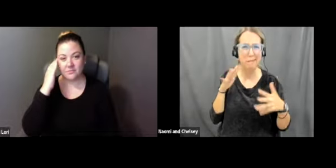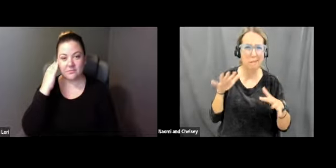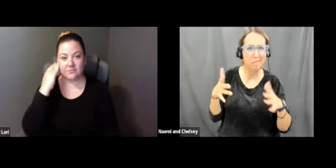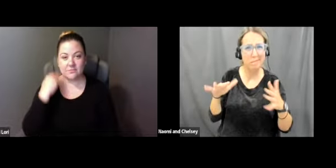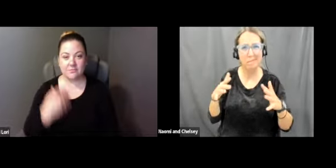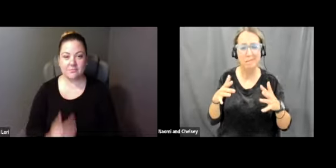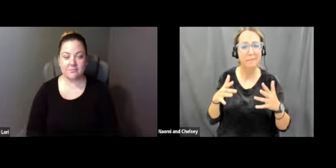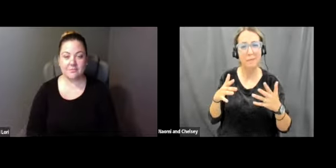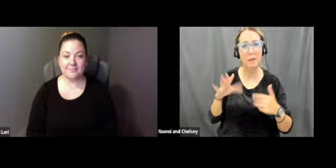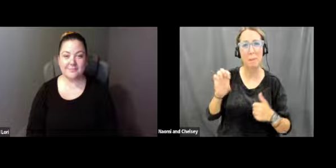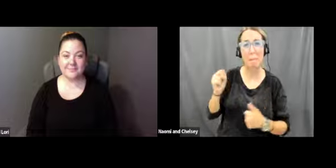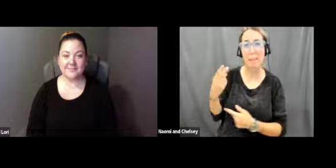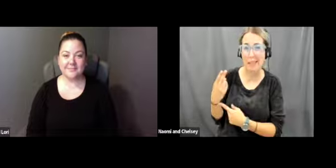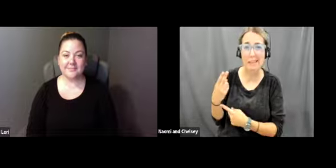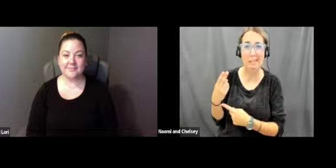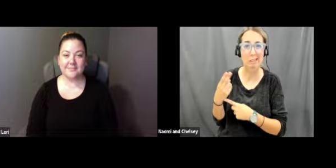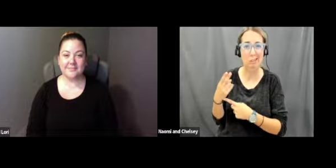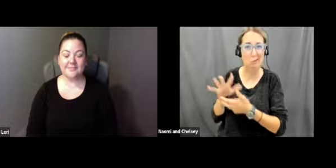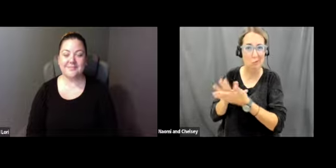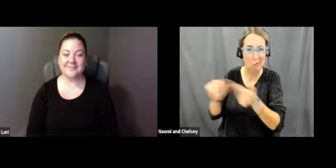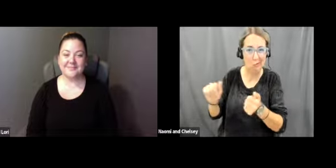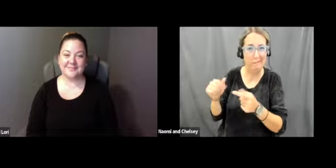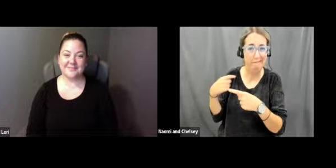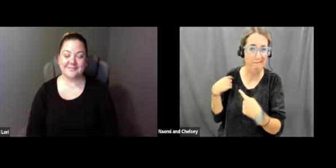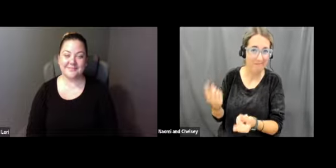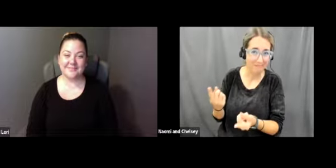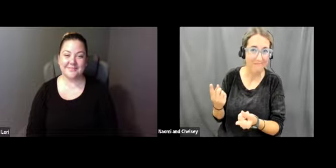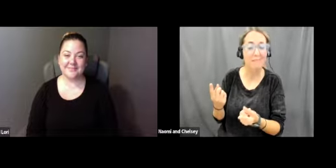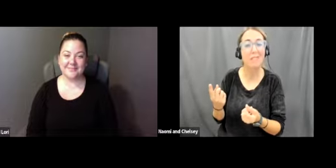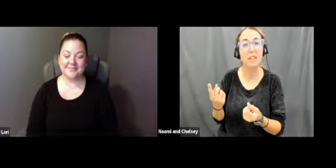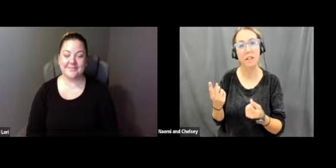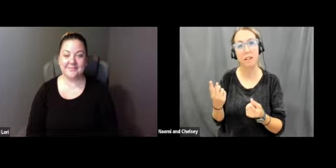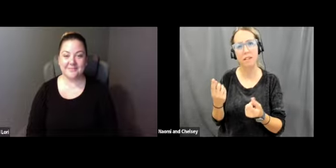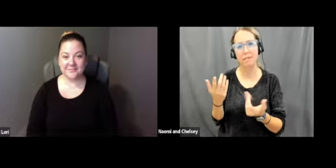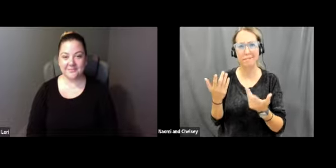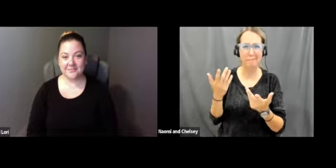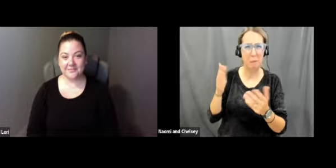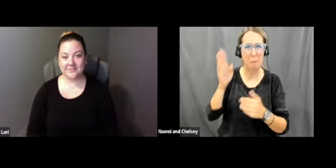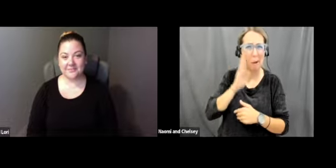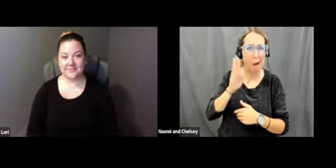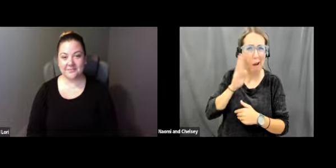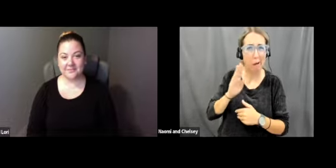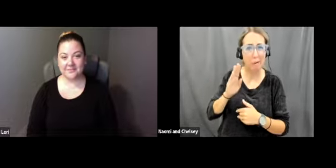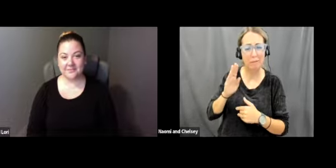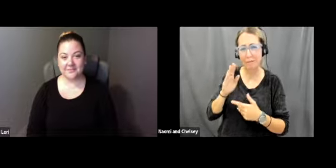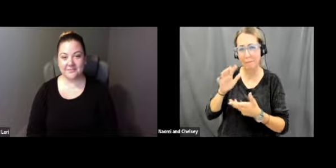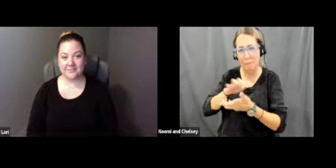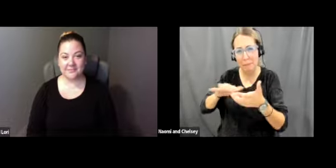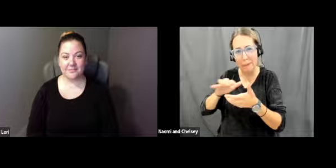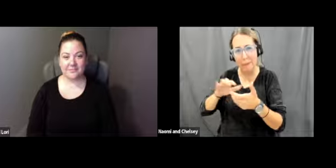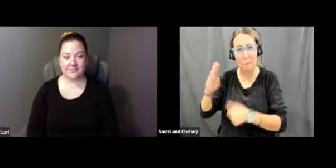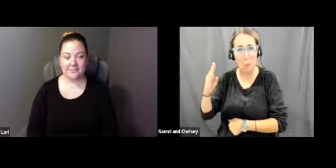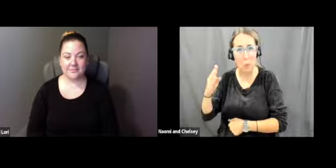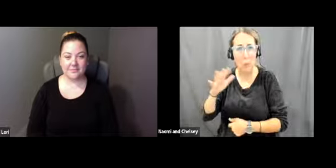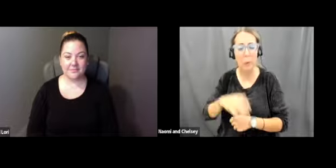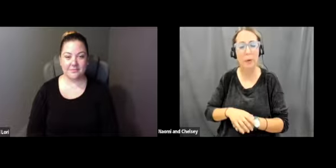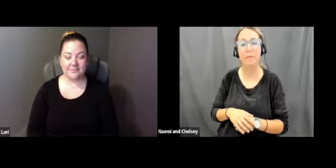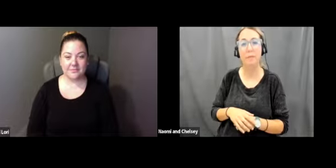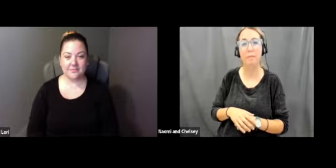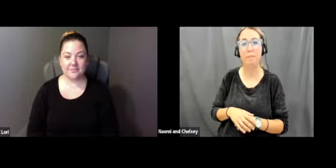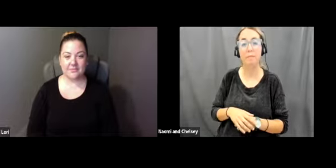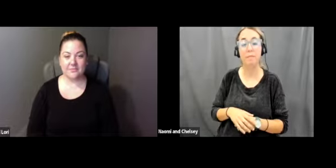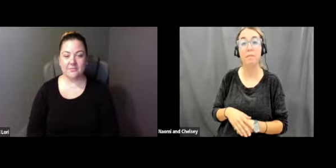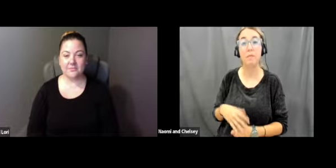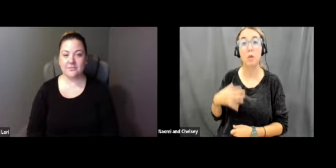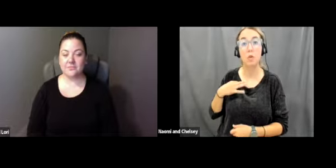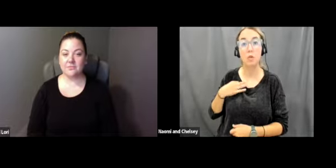much bleach over the years. Maybe brownish blue. I'm wearing a short sleeve